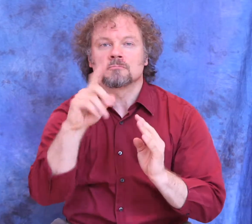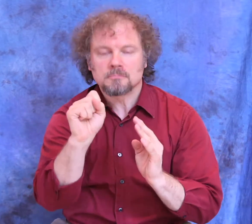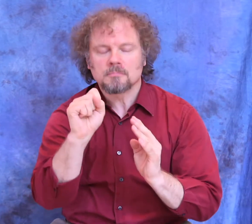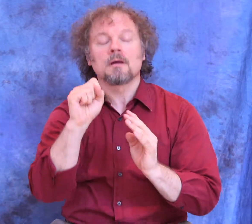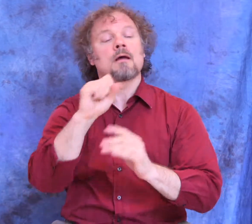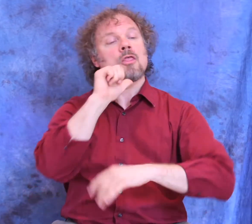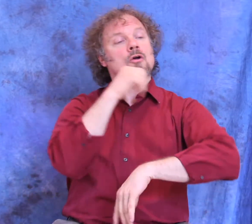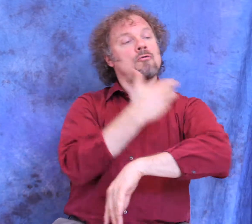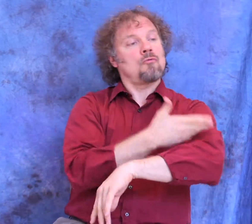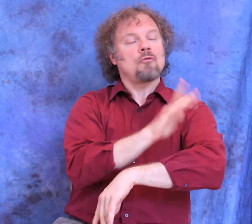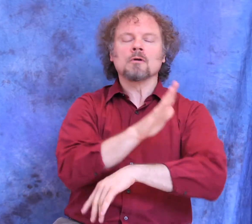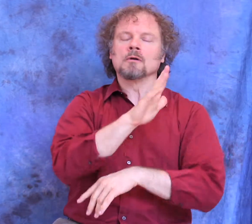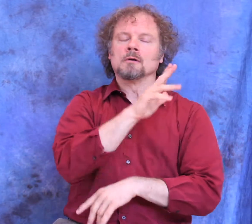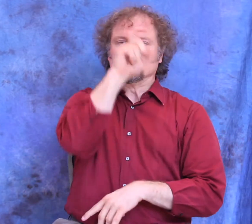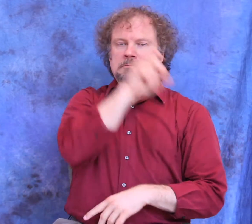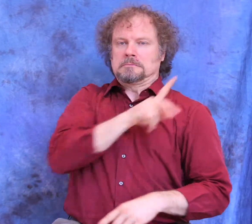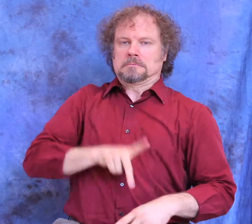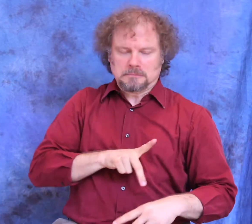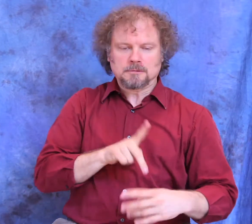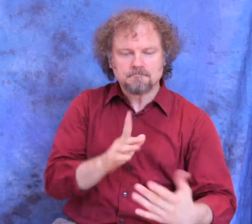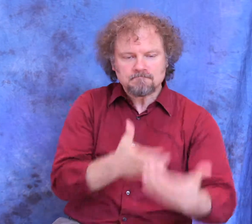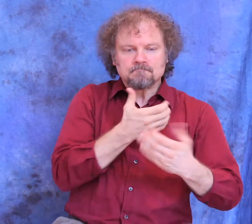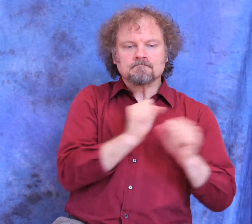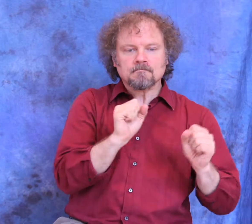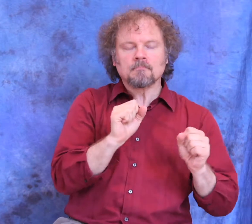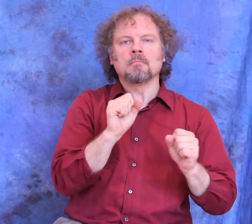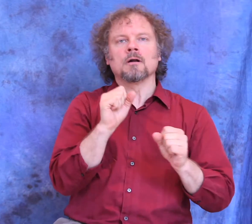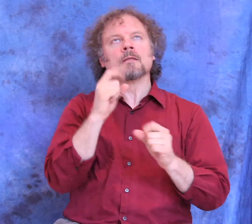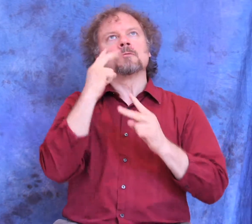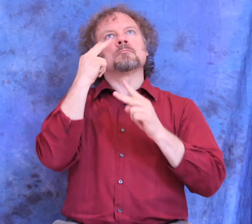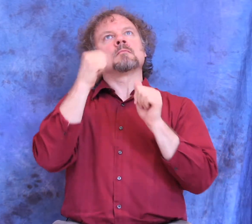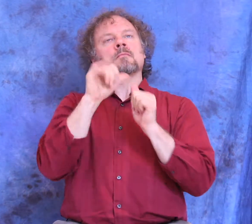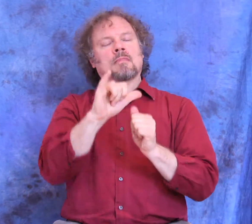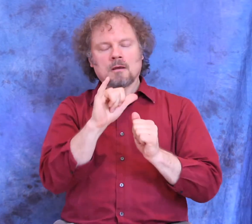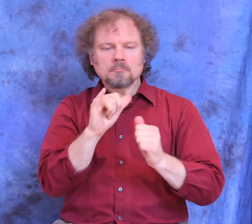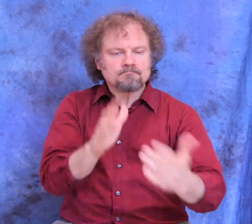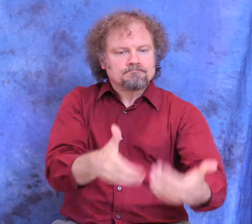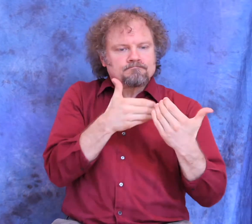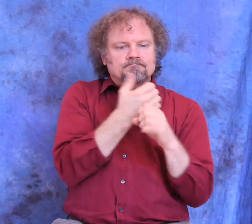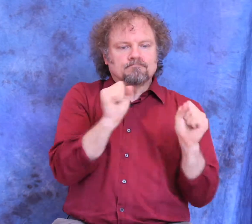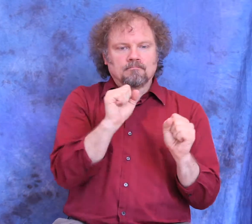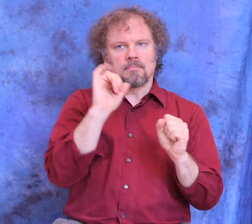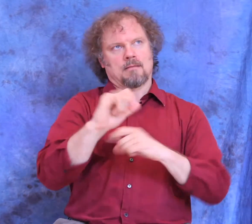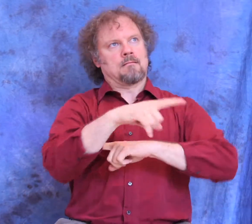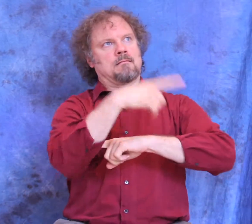daughter of Pharaoh. To recall Moshe's miraculous rescue from among the reeds, which occurred on a day when Shavuos is